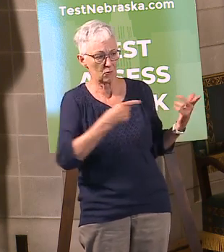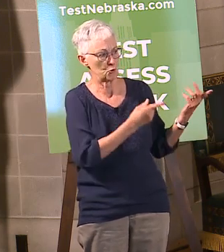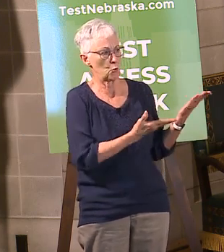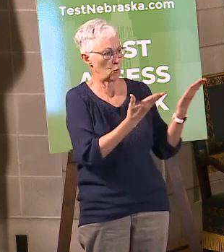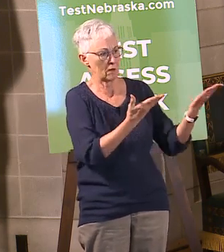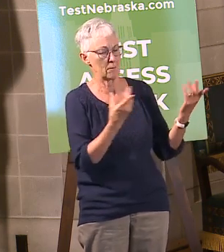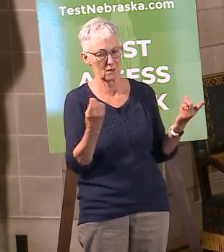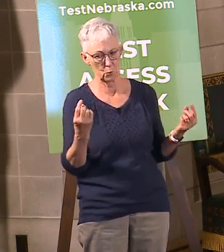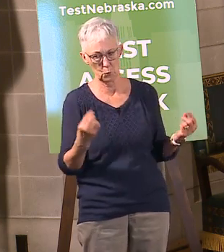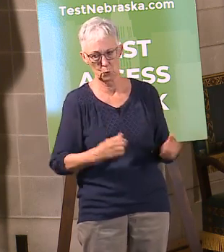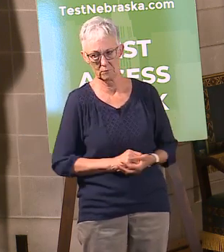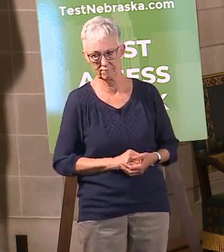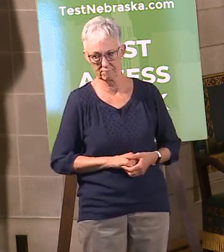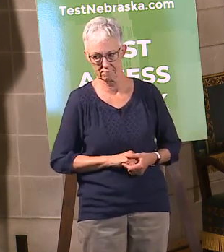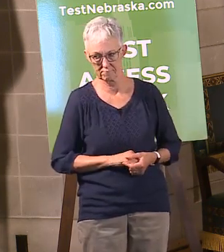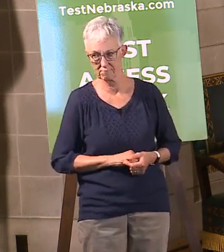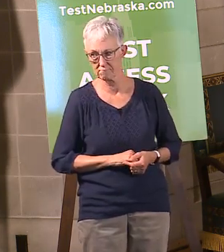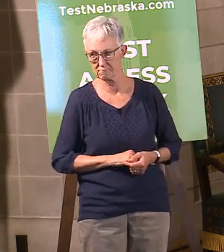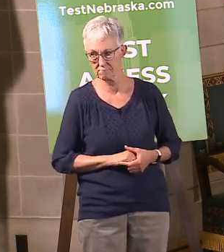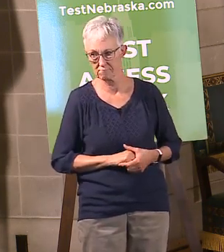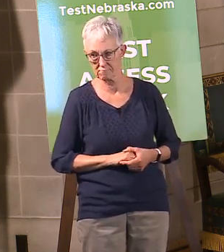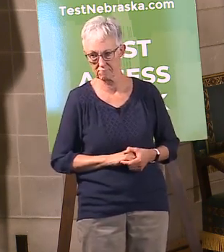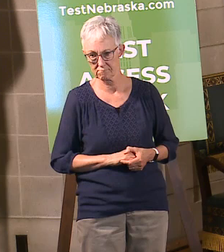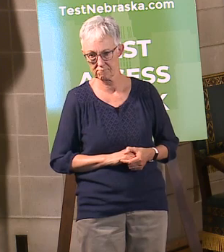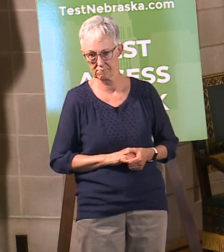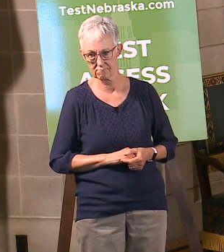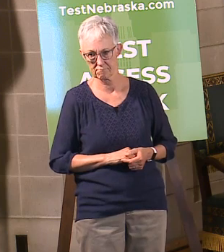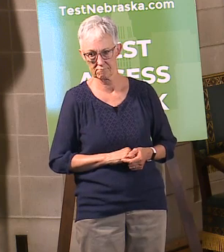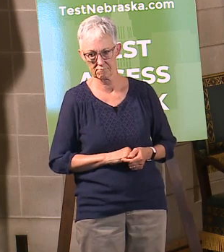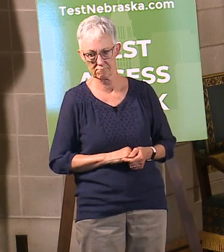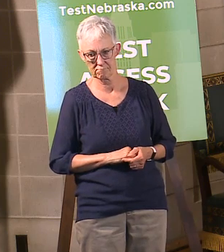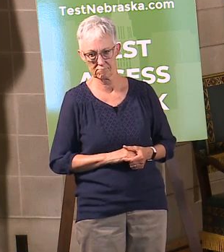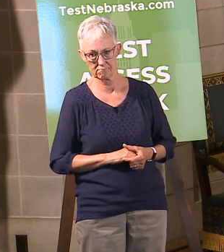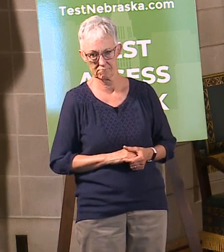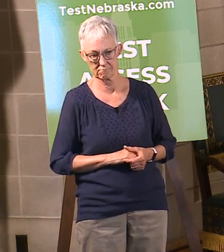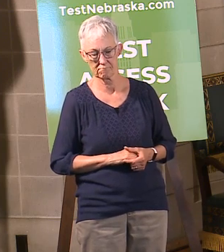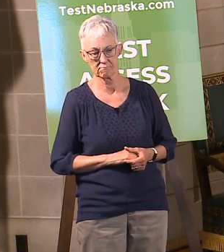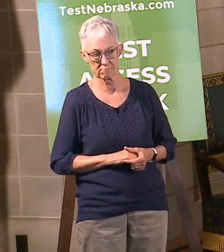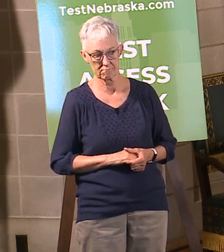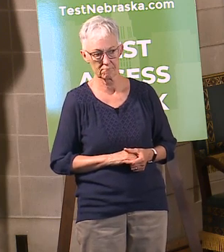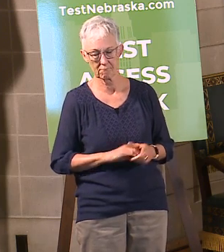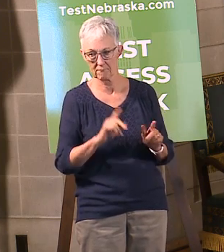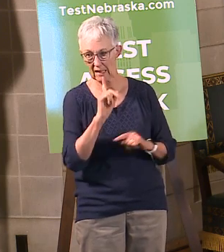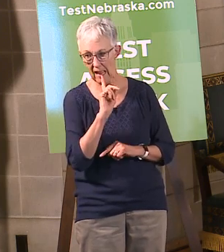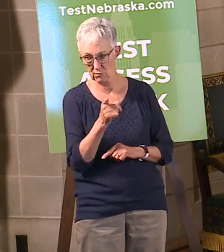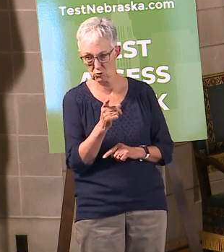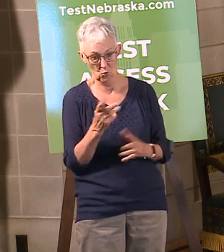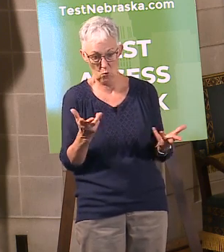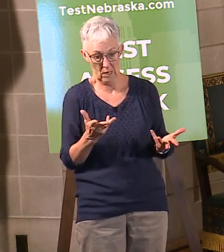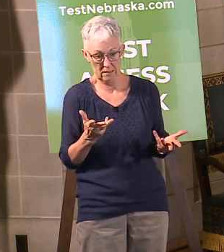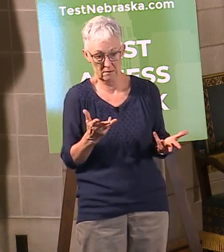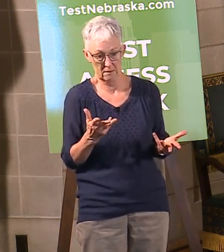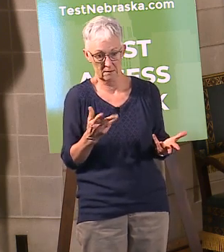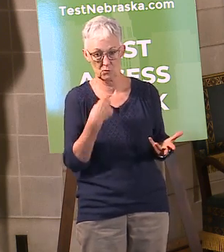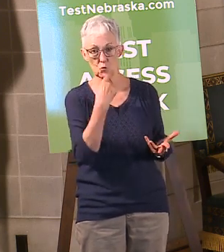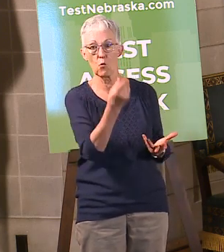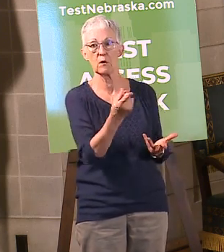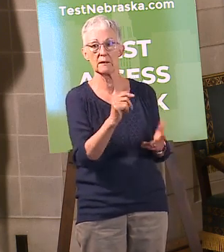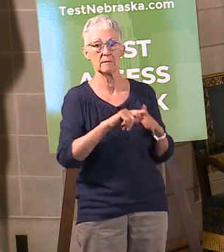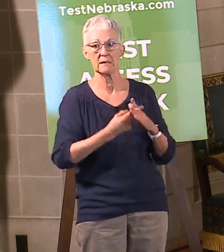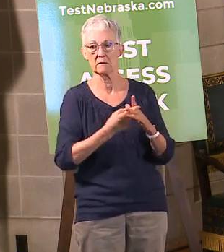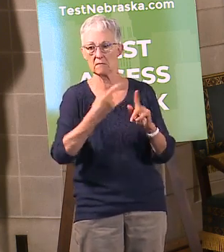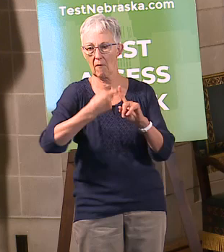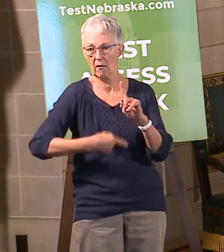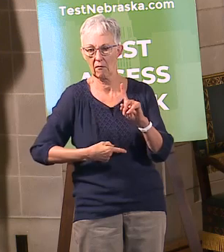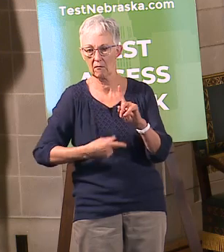Danielle, NTV, says Memorial Day weekend's coming up. People want to travel. What do you recommend people do? Actually, just kind of what we said at the beginning of the month, I'd prefer that